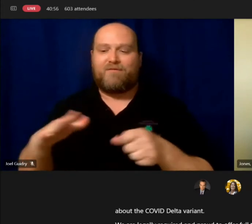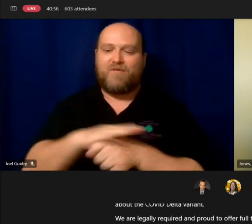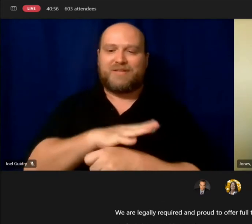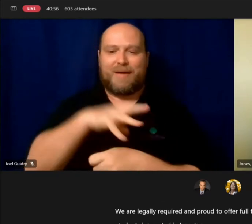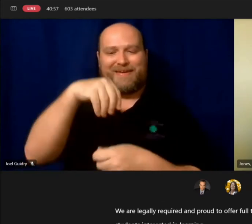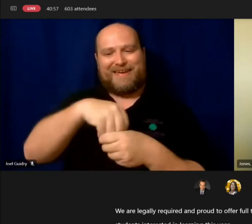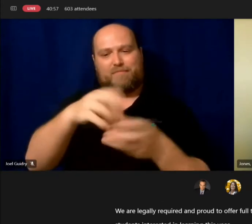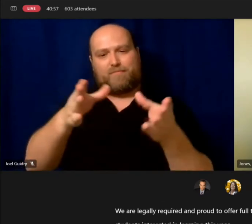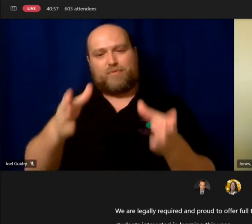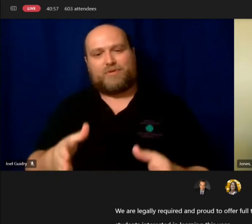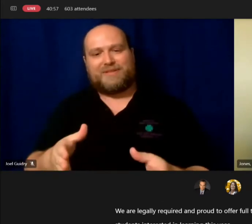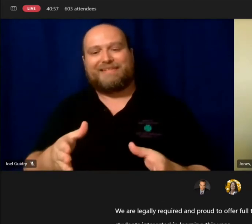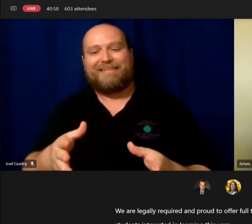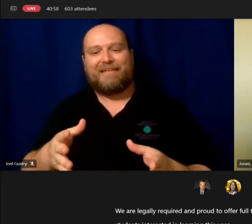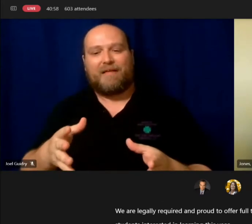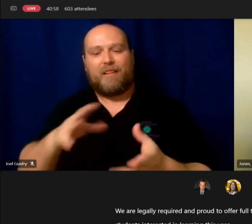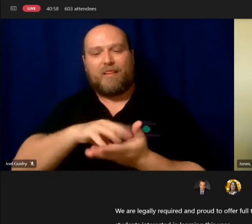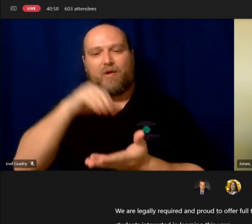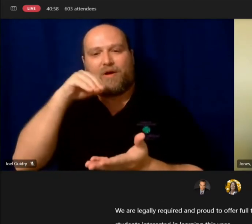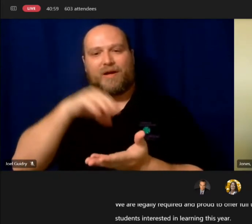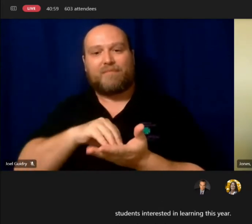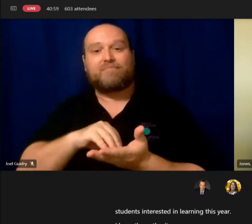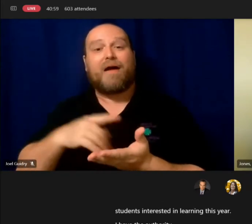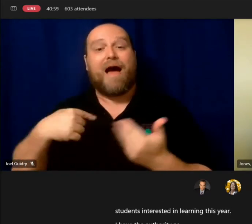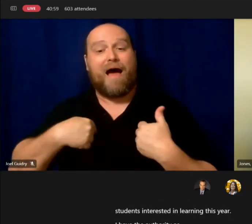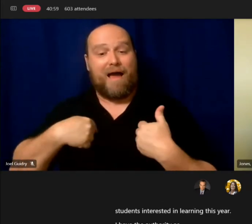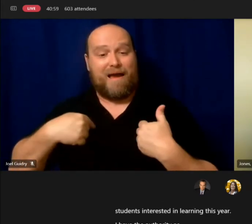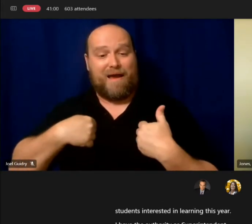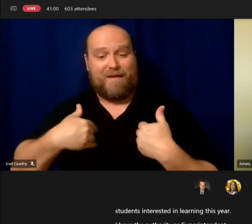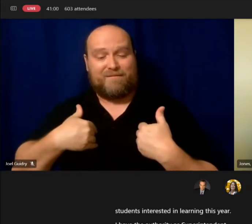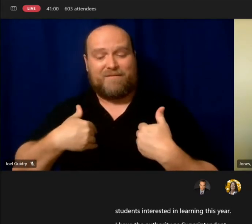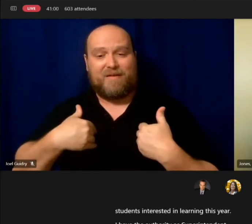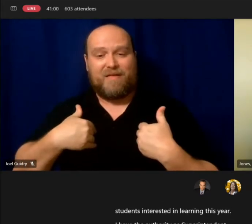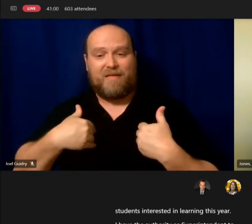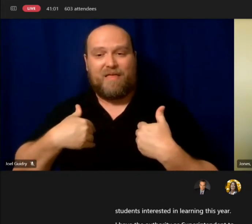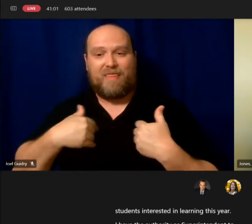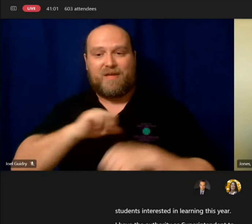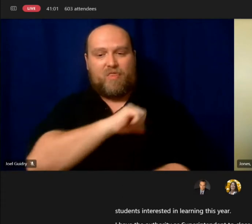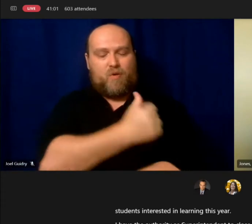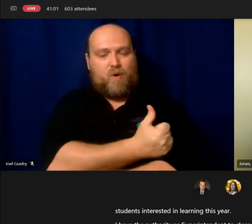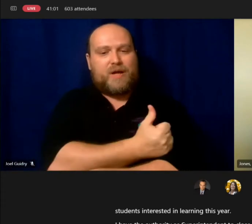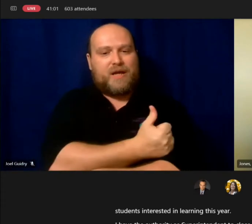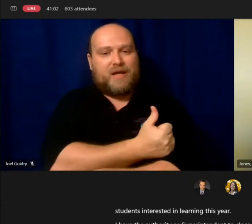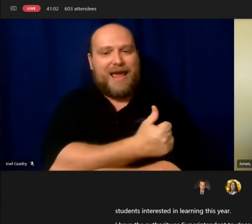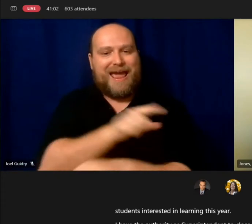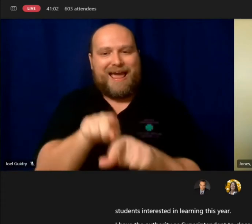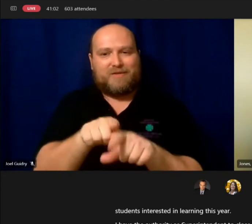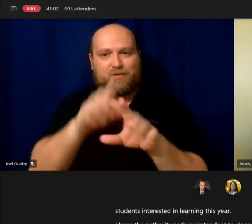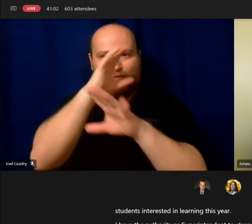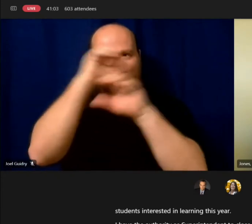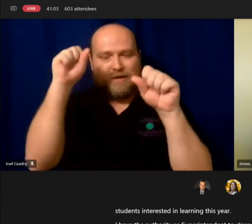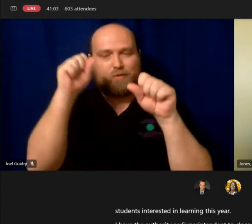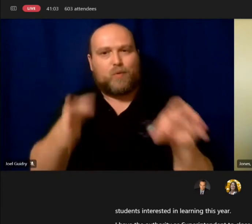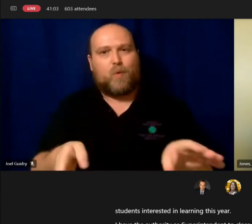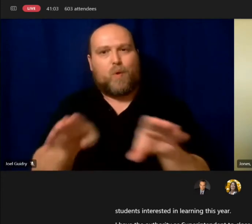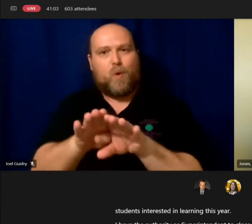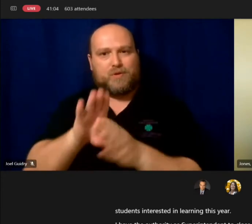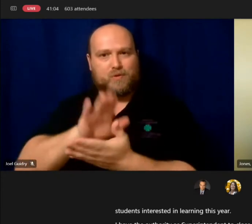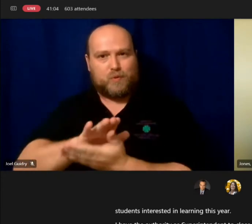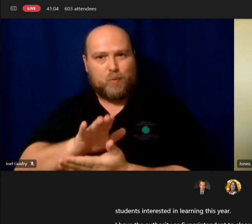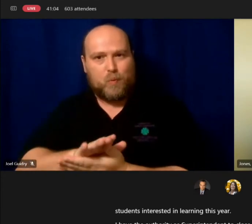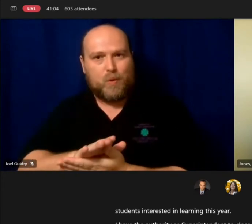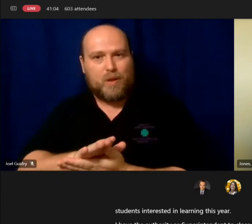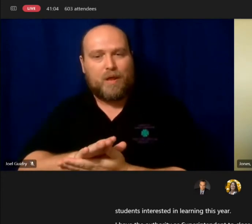While I have the authority as superintendent to close school or schools on a temporary basis in case of an emergency,